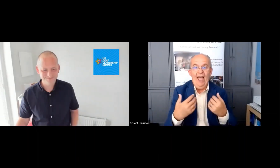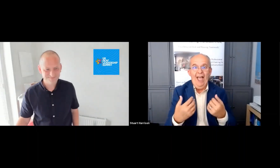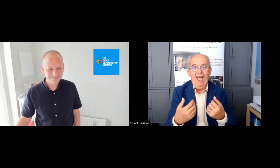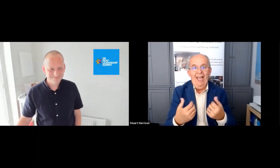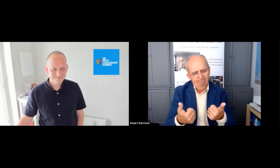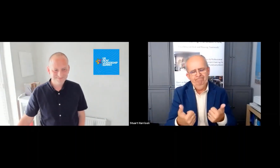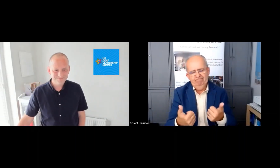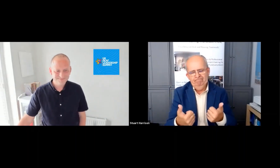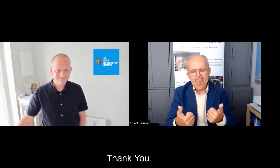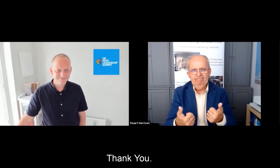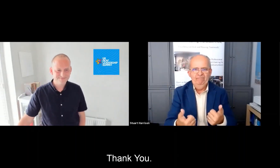Thank you.